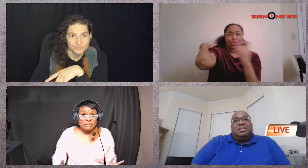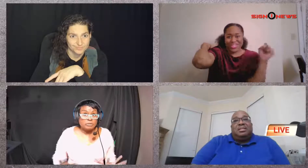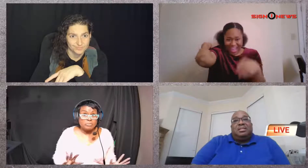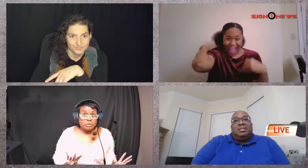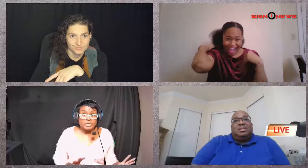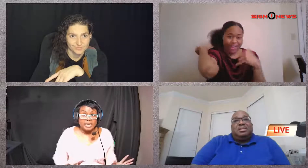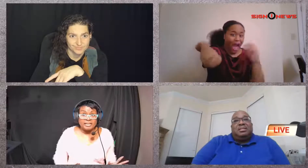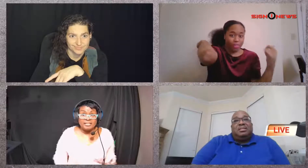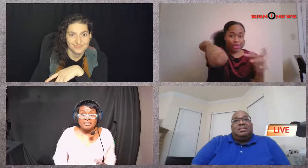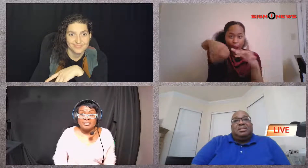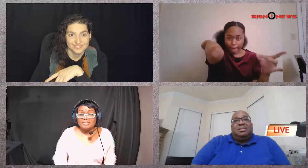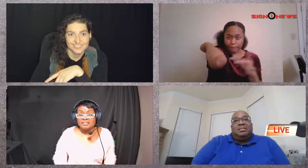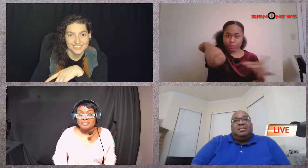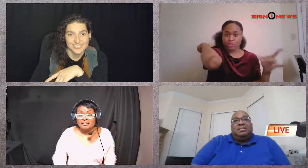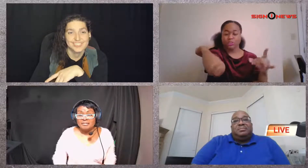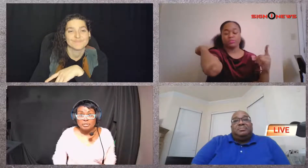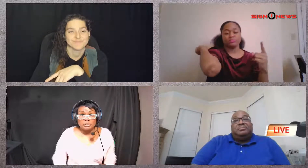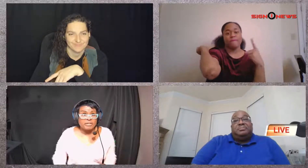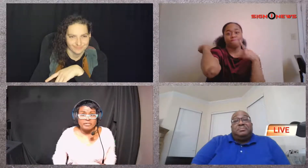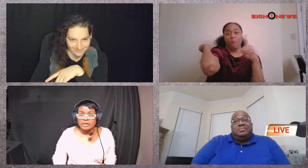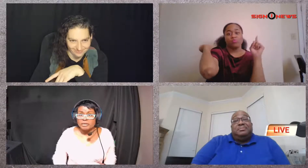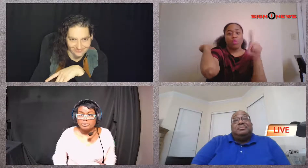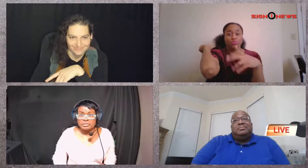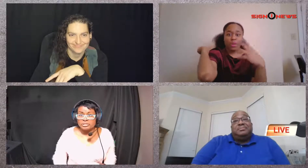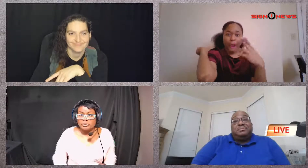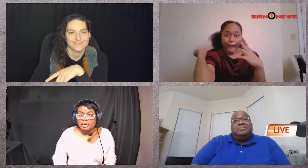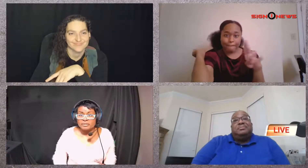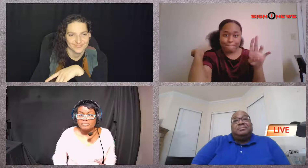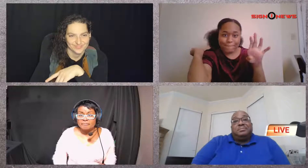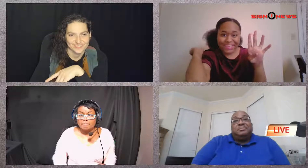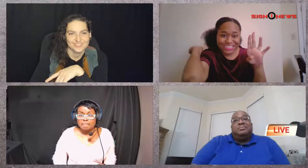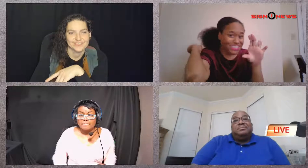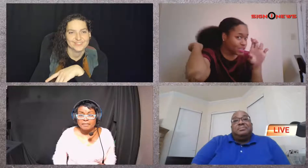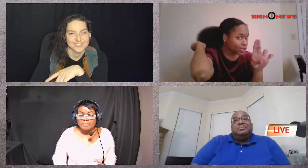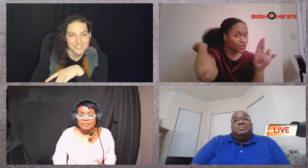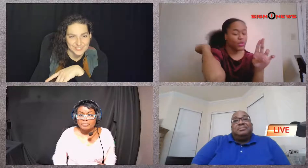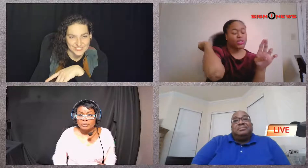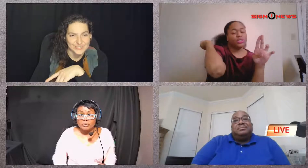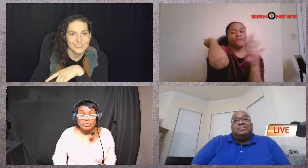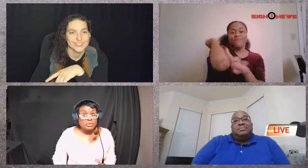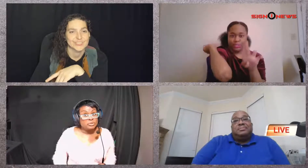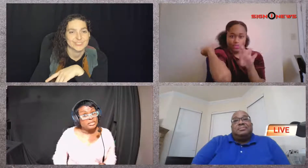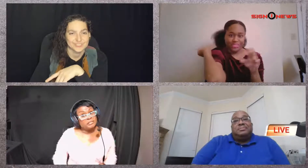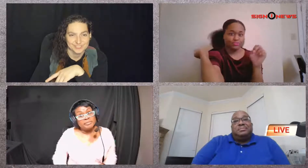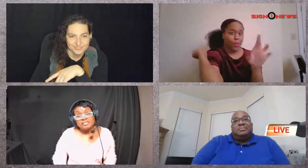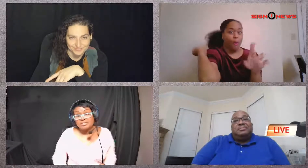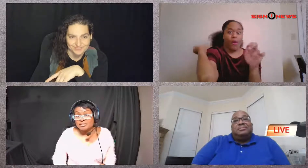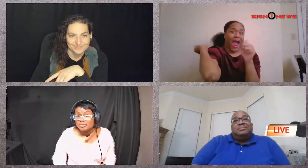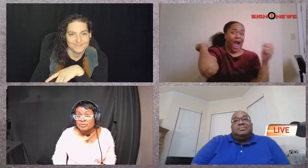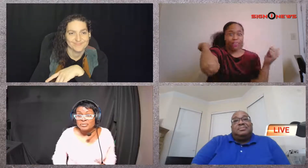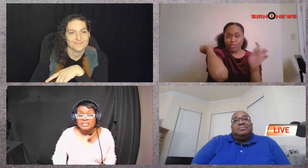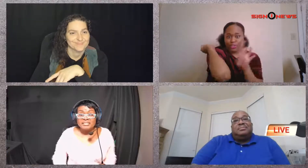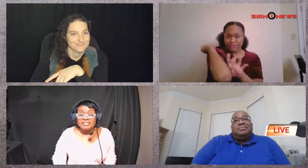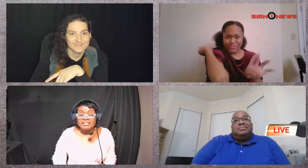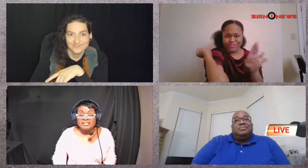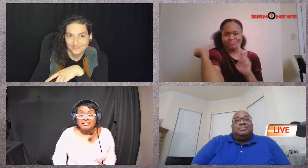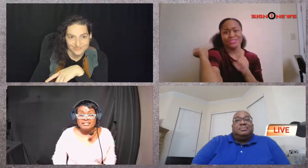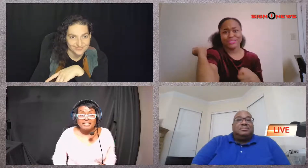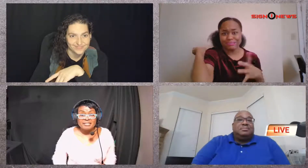If you want to, you can, but you have other options as well. You can go to an